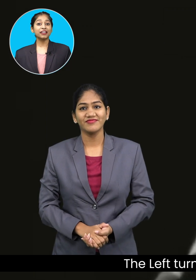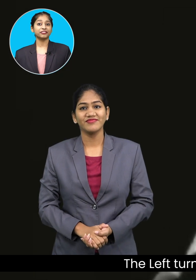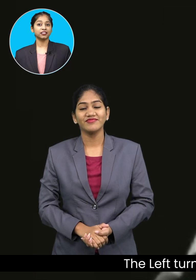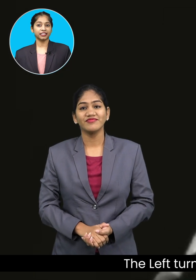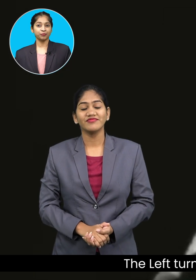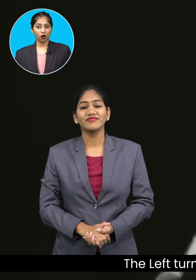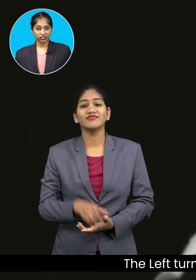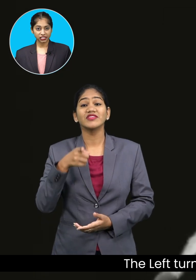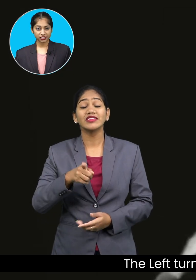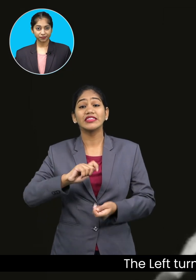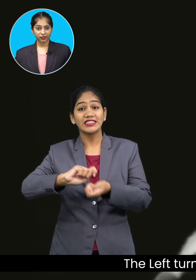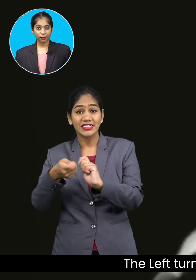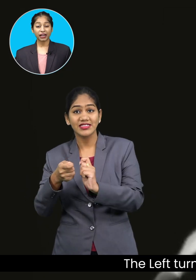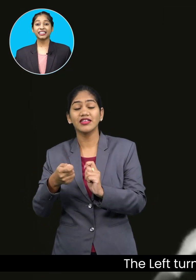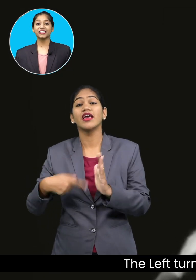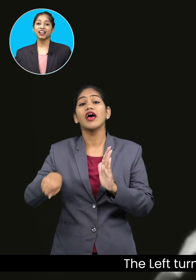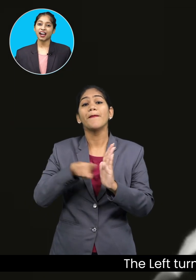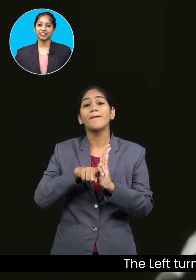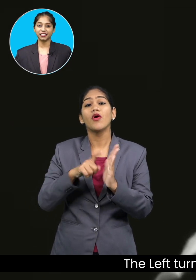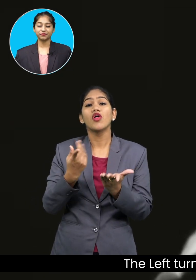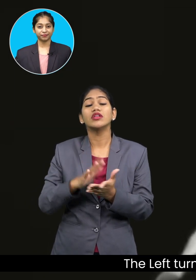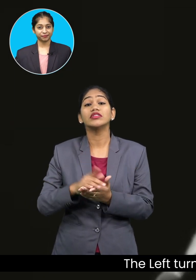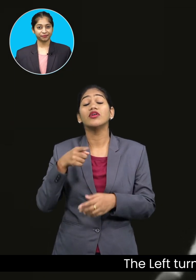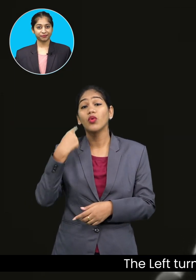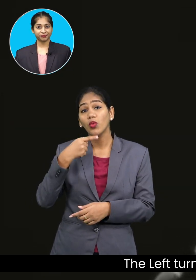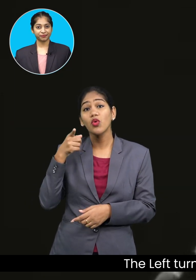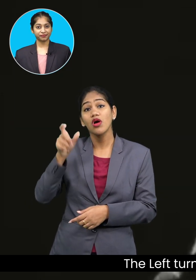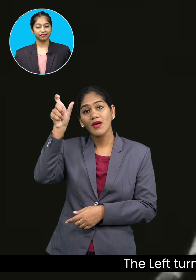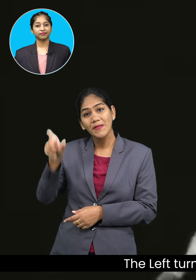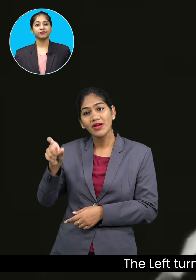The left turn in policies by Indira Gandhi.